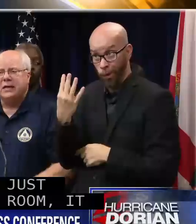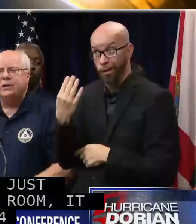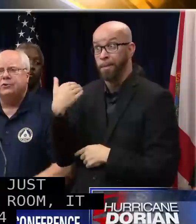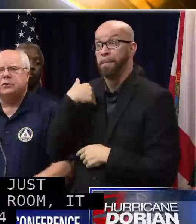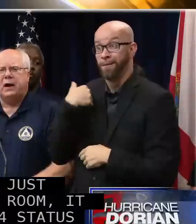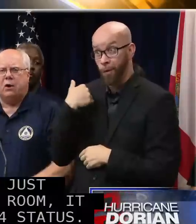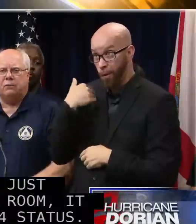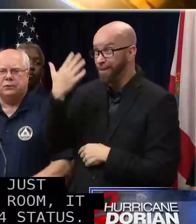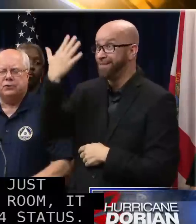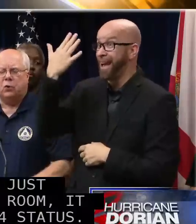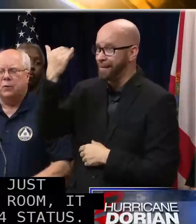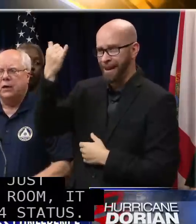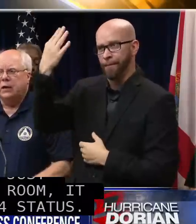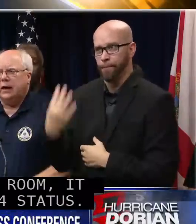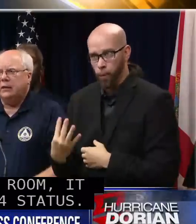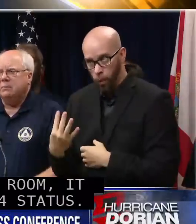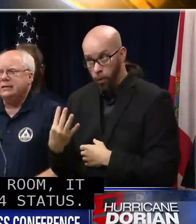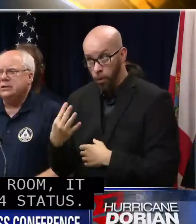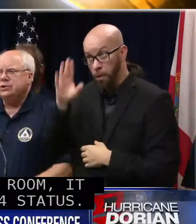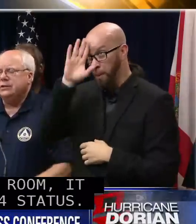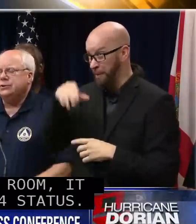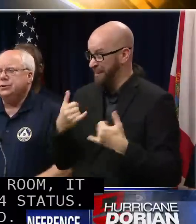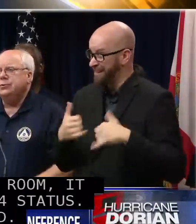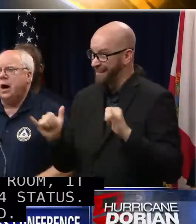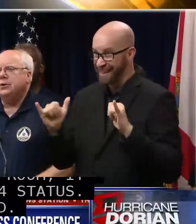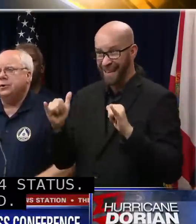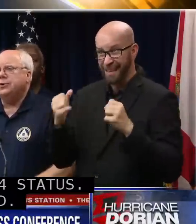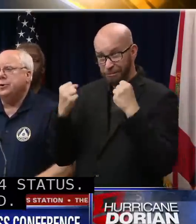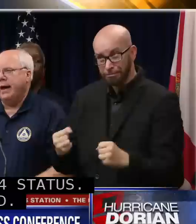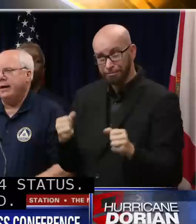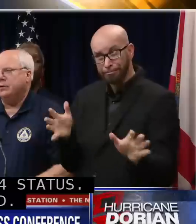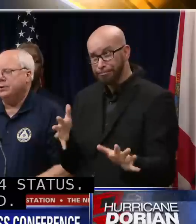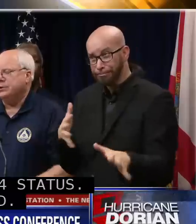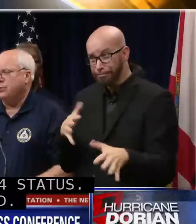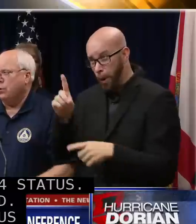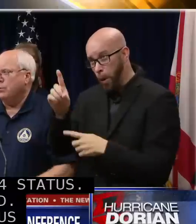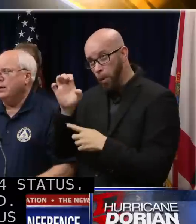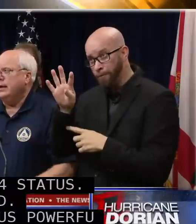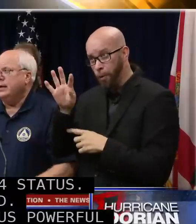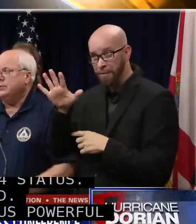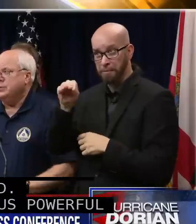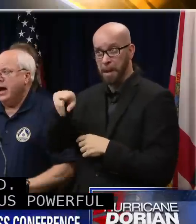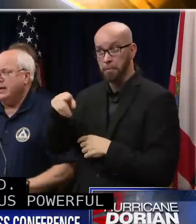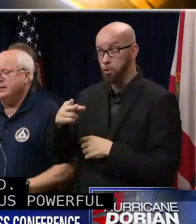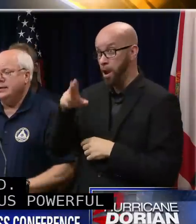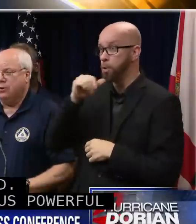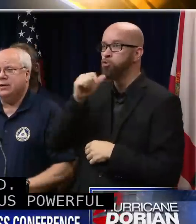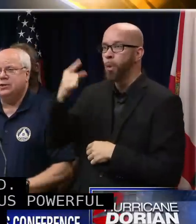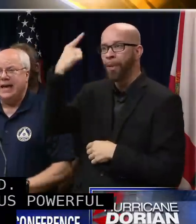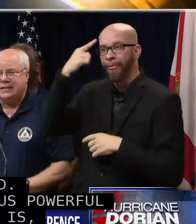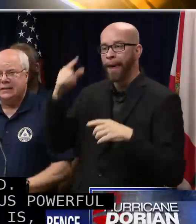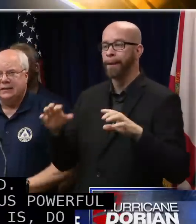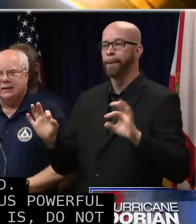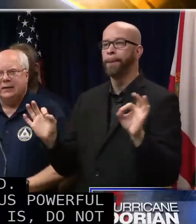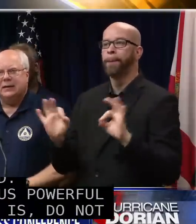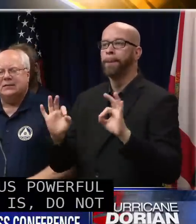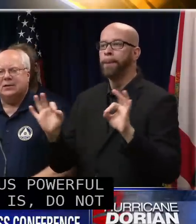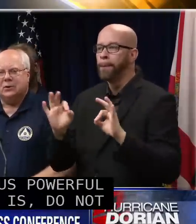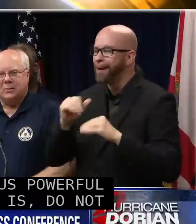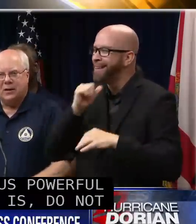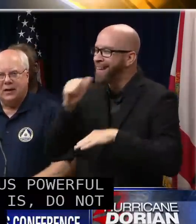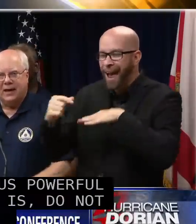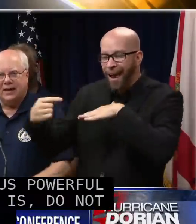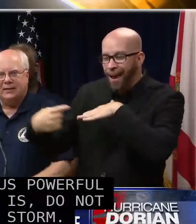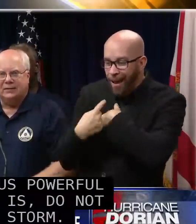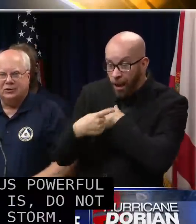a very dangerous, powerful storm. And the message is, do not turn your back on this storm. It is not near us yet. It's